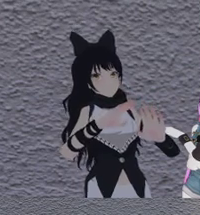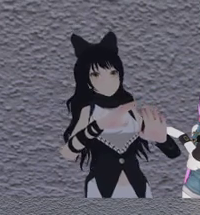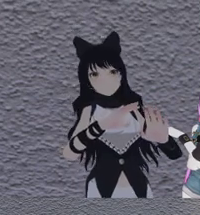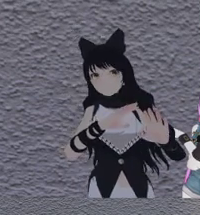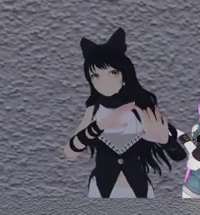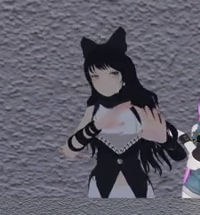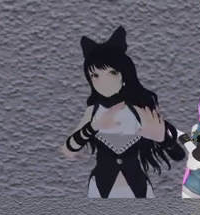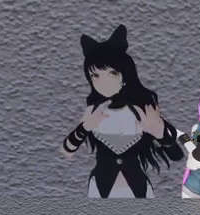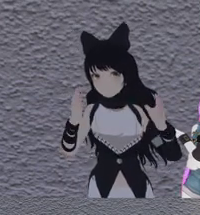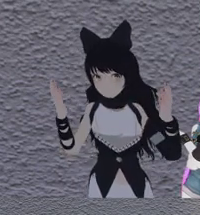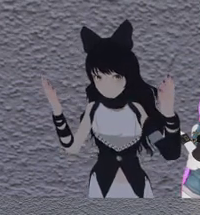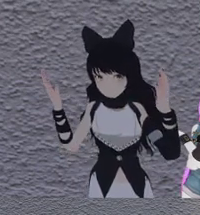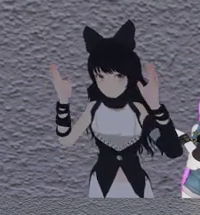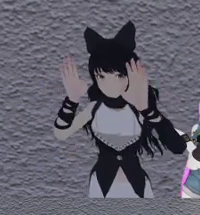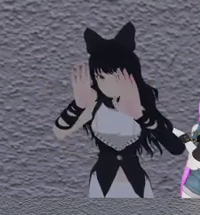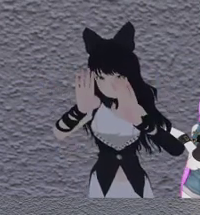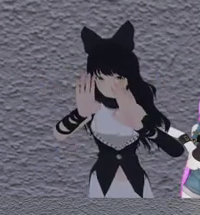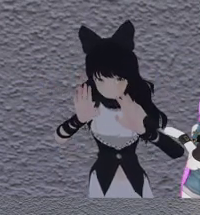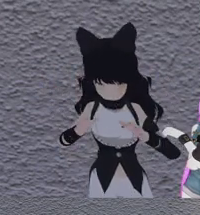Close.